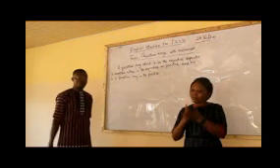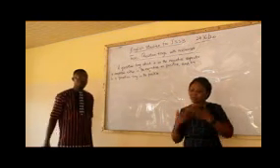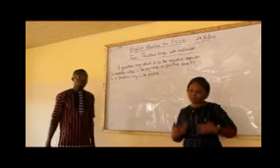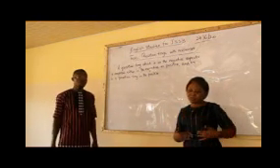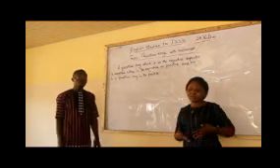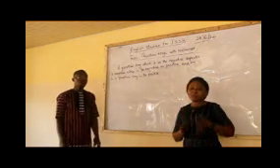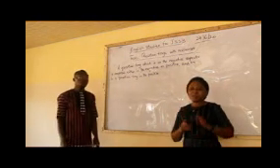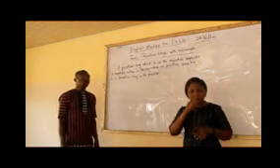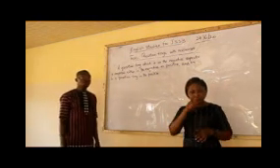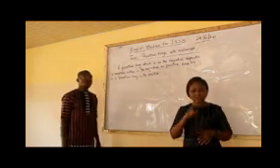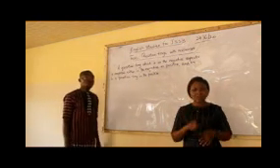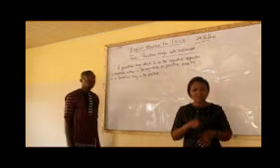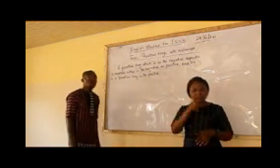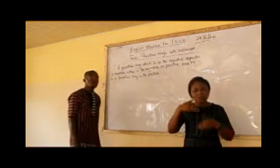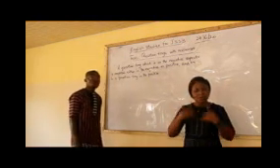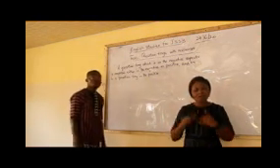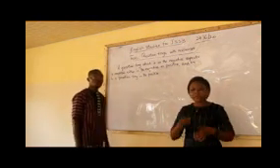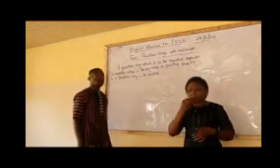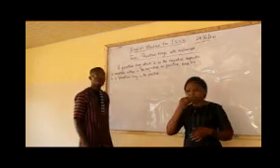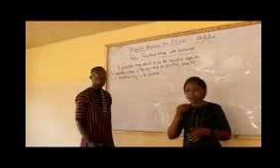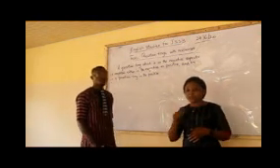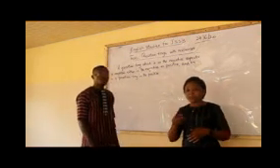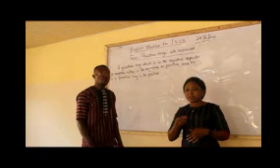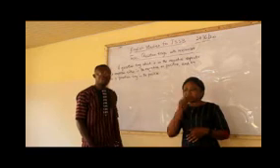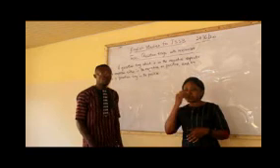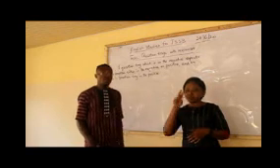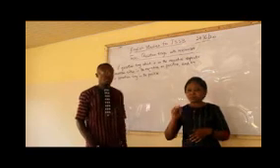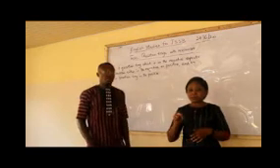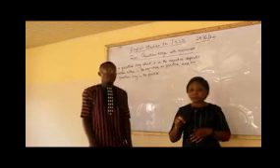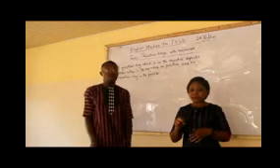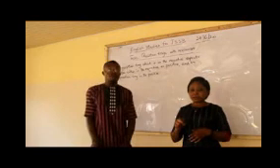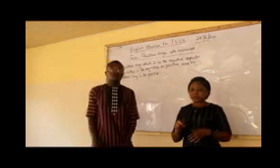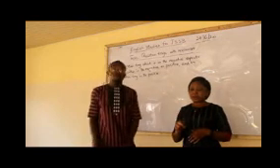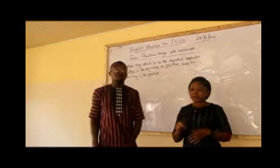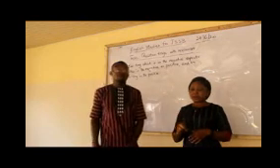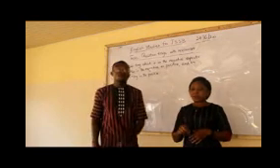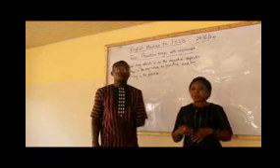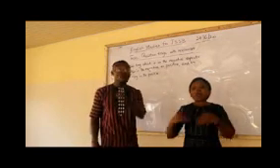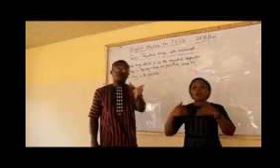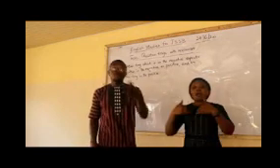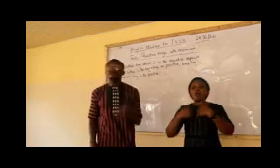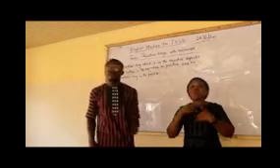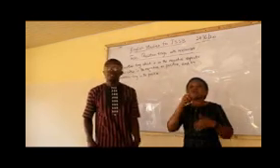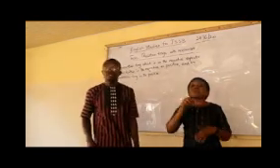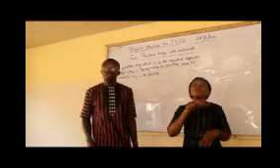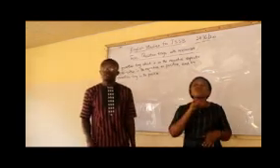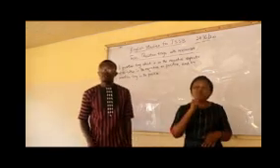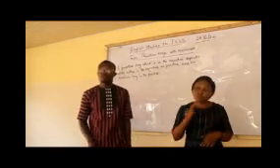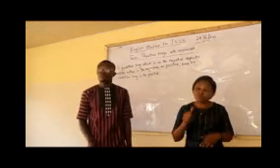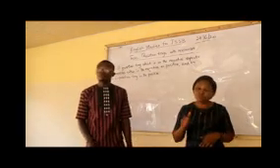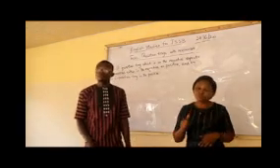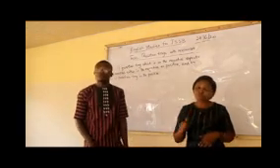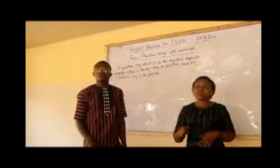you?" You mustn't say, "Yes, I have," when you have not